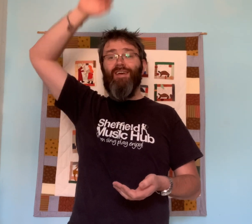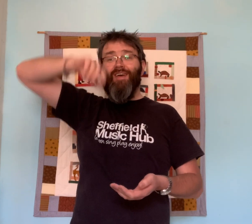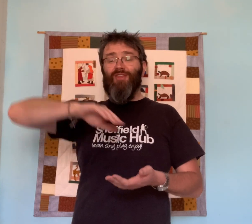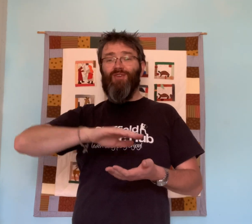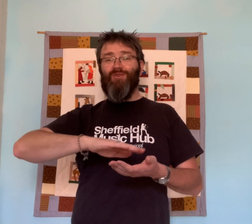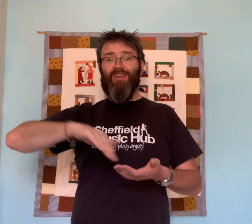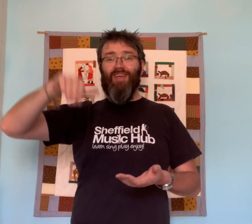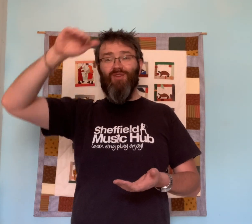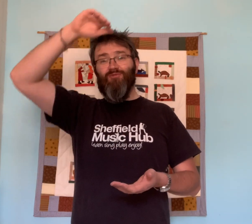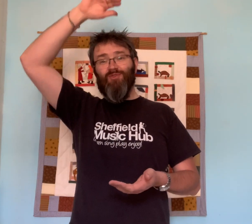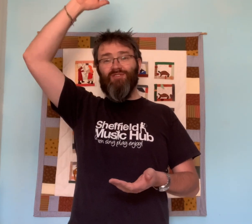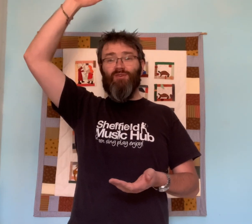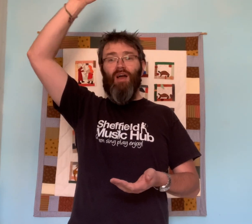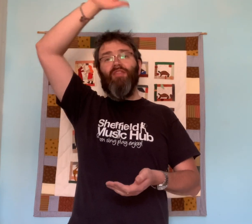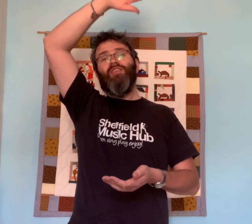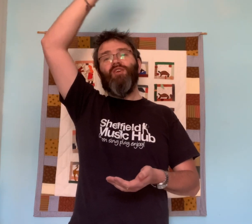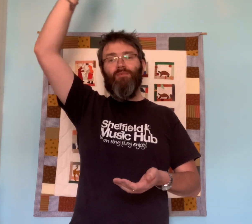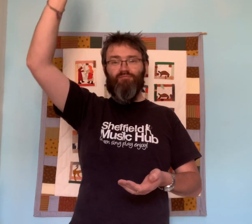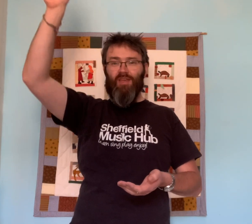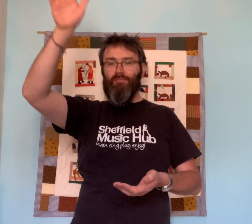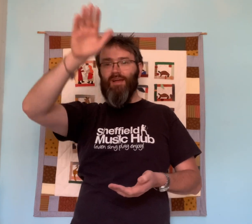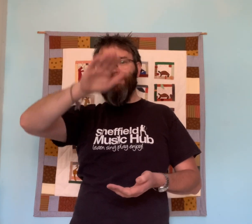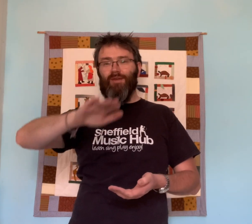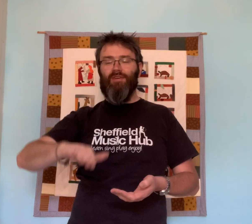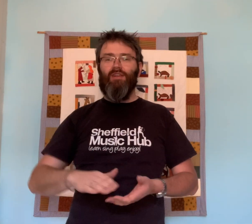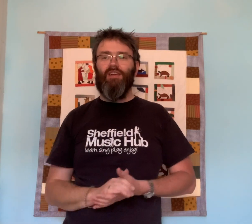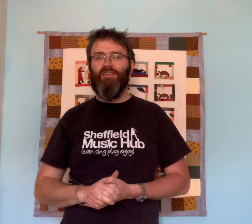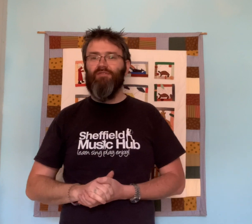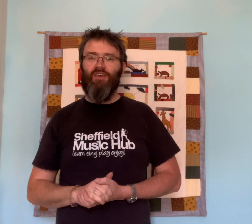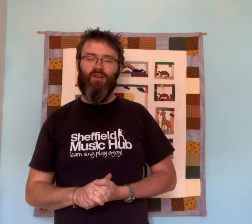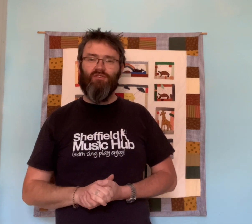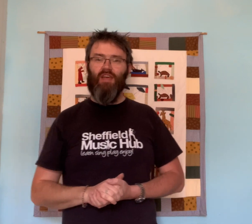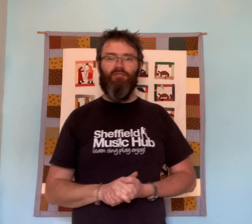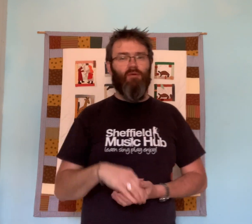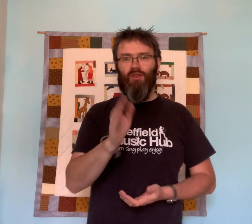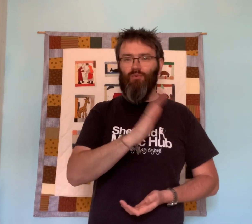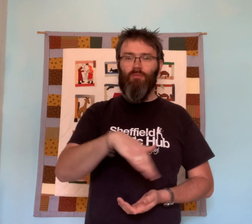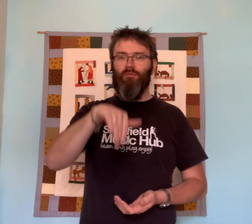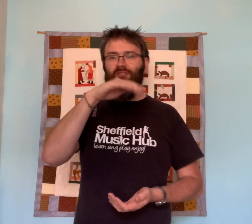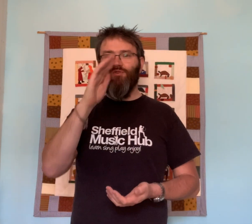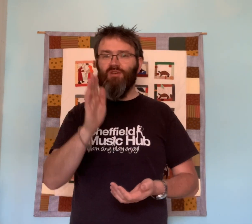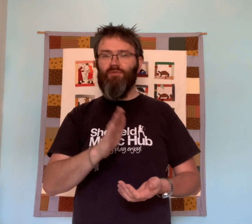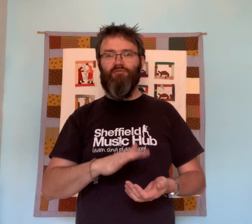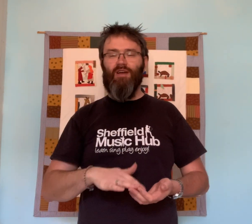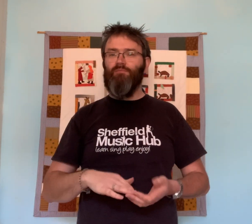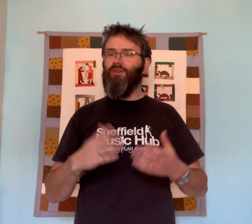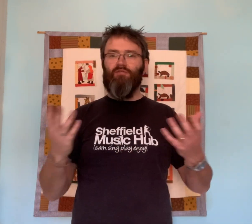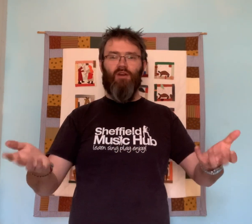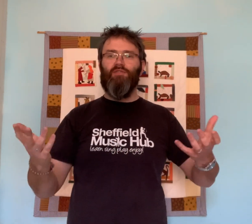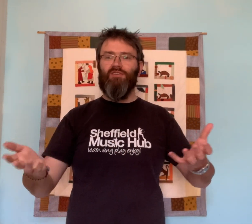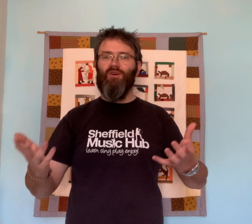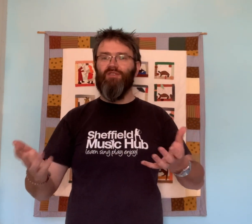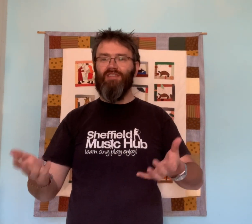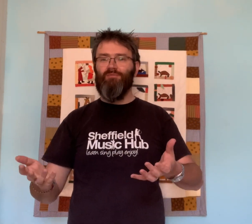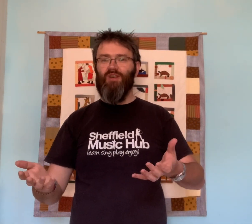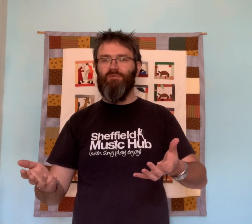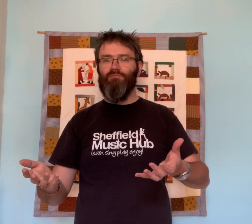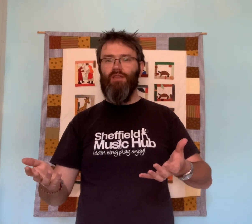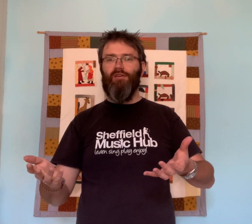that you can get your voice to, and then you can bring it back down. Let's give that a go together. I'm going to wobble my voice up and around, but you don't need to go at the same time as me.